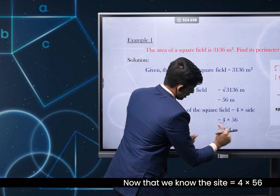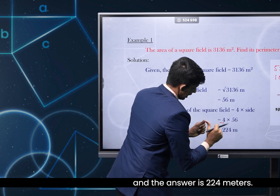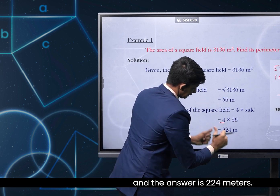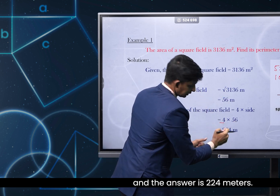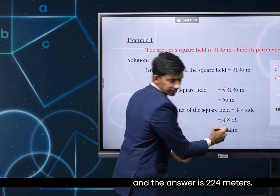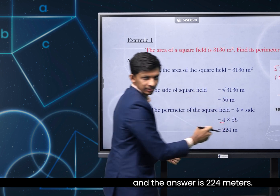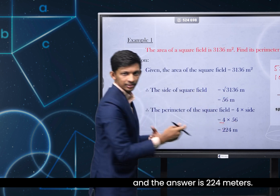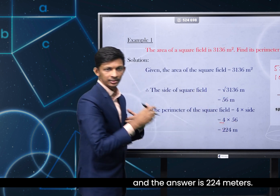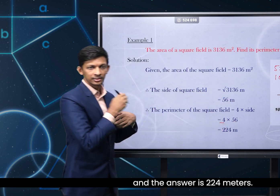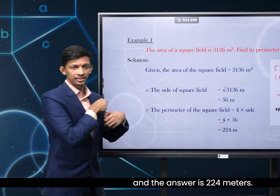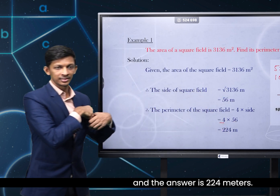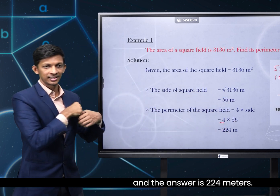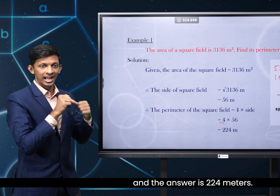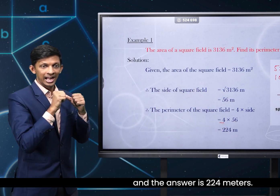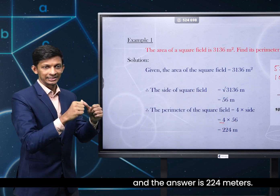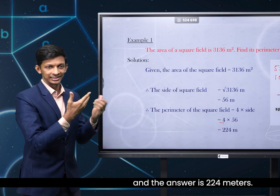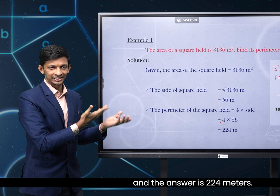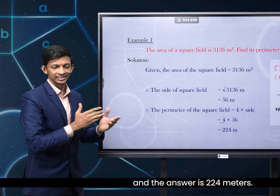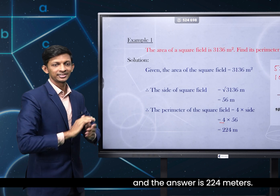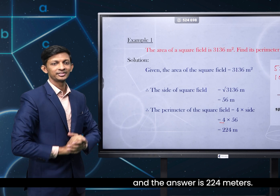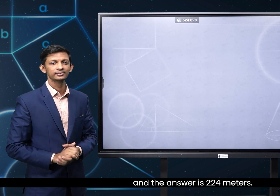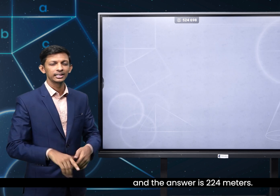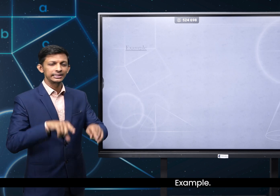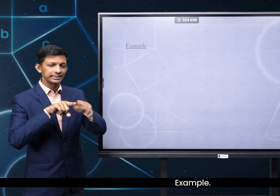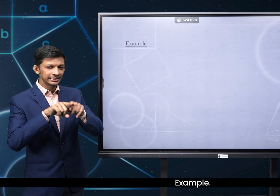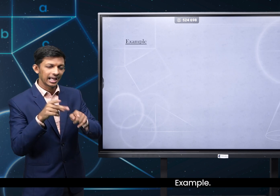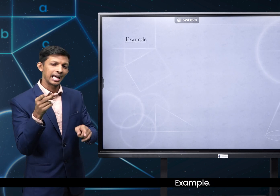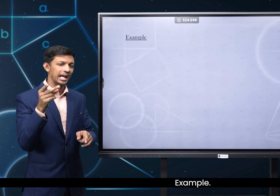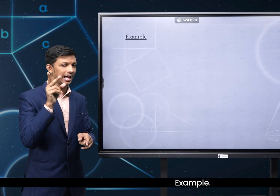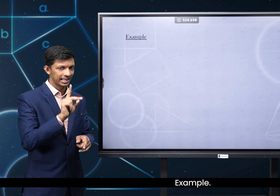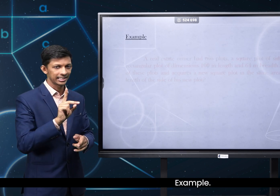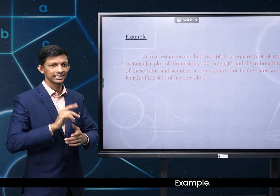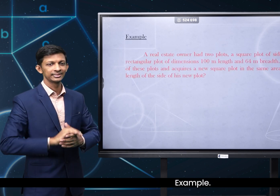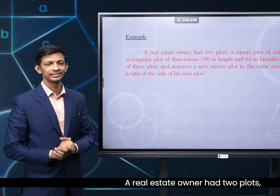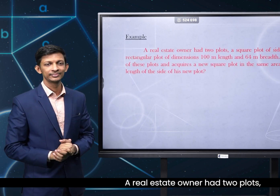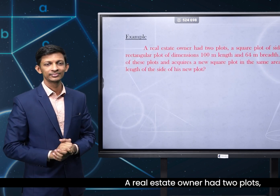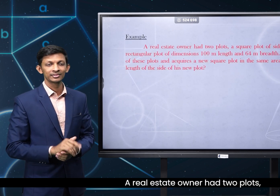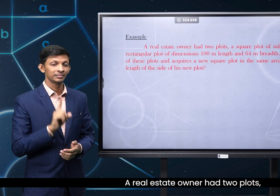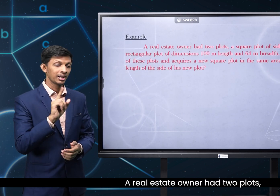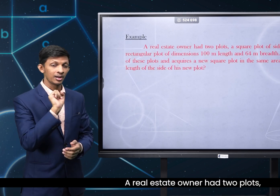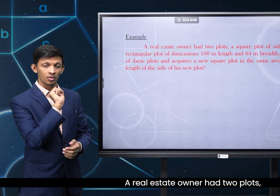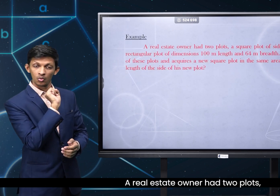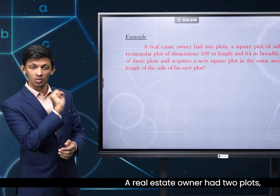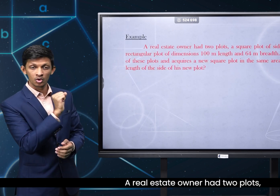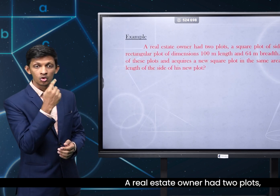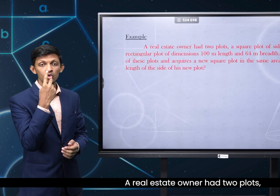And the answer is 224 meters. Example: a real estate owner had two